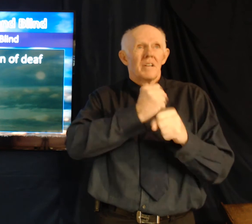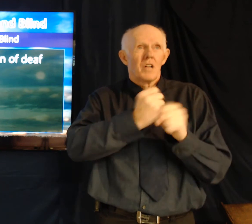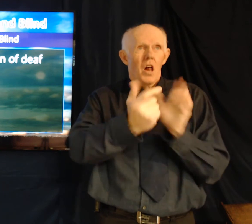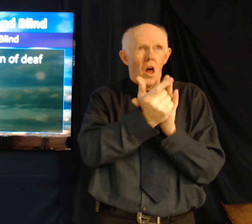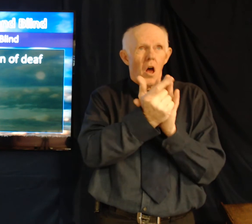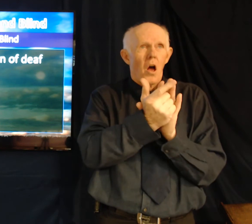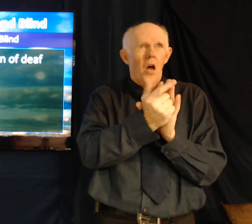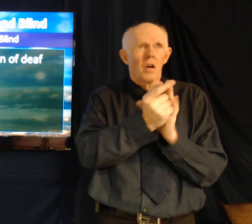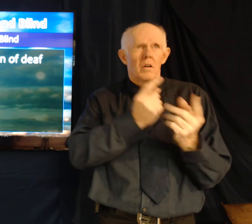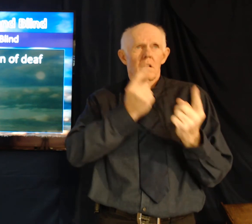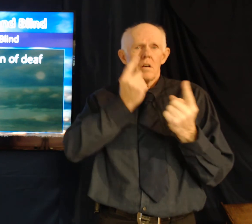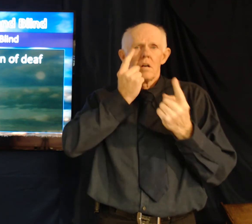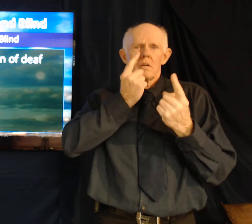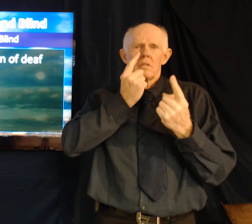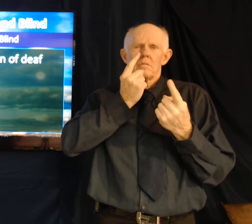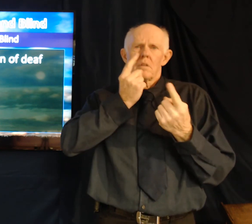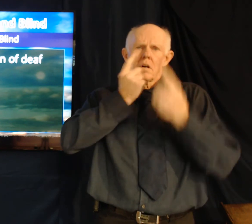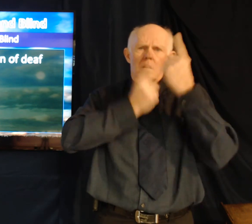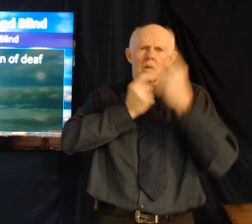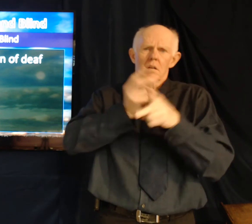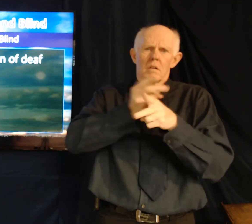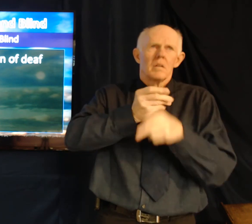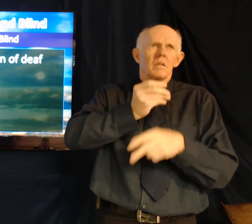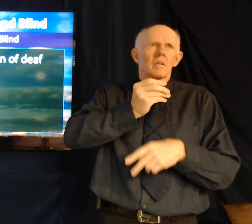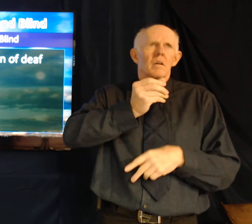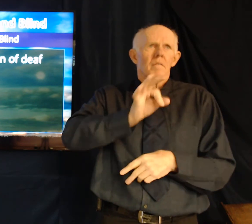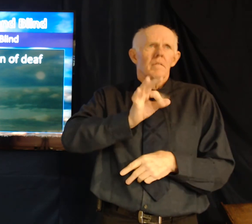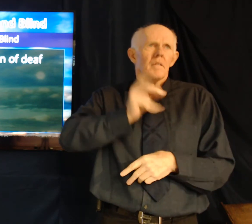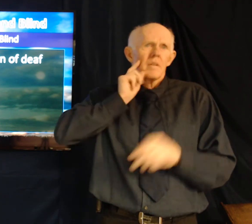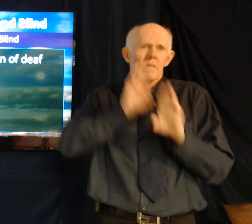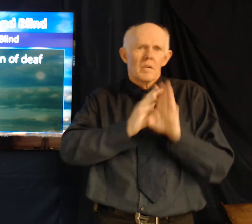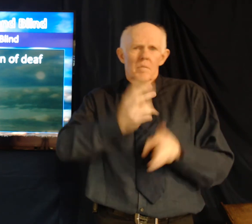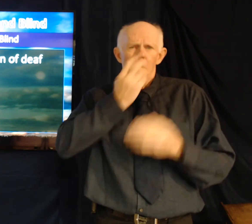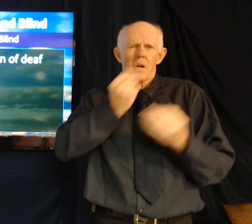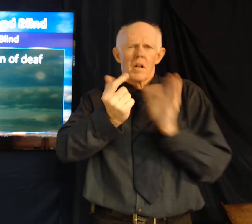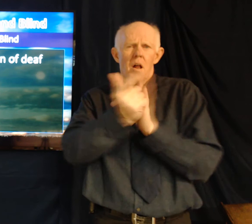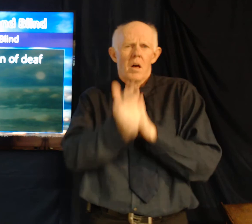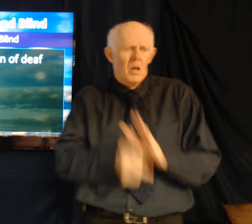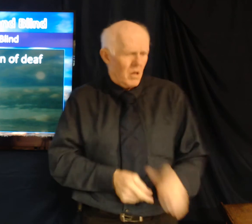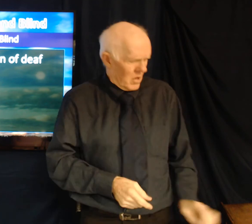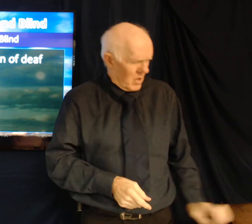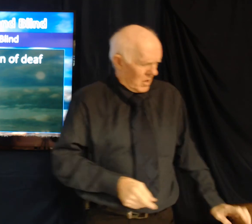God made the law to concern the deaf and blind.